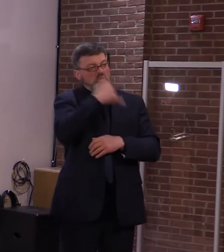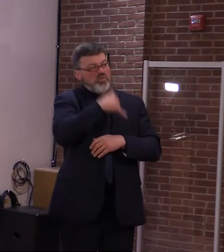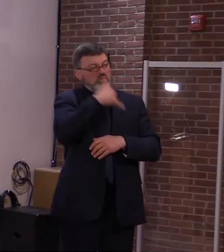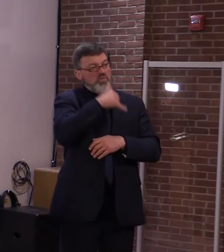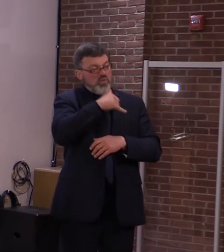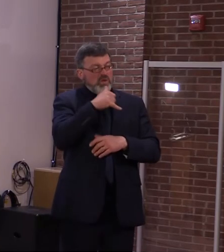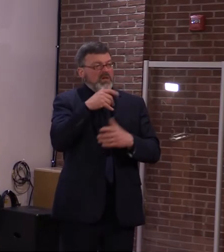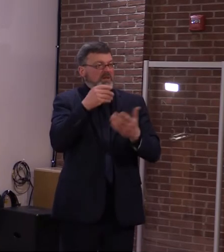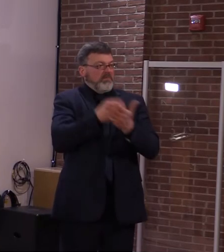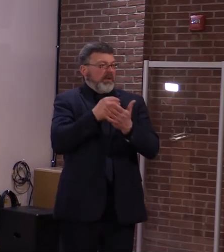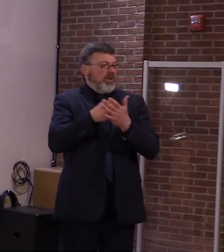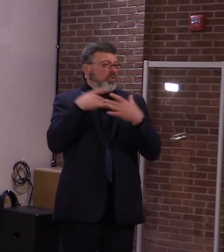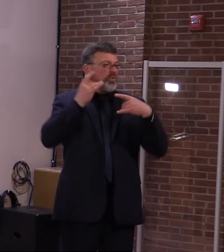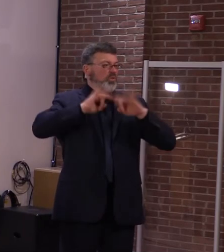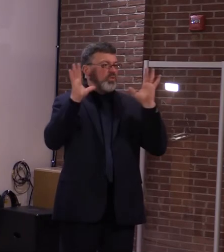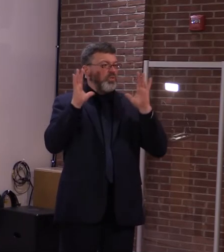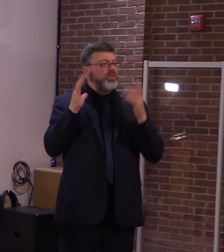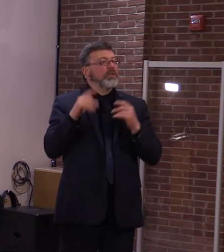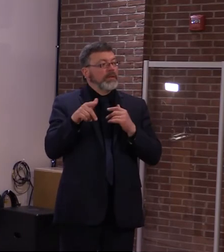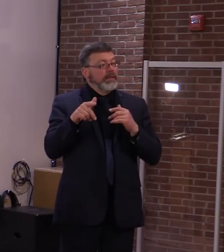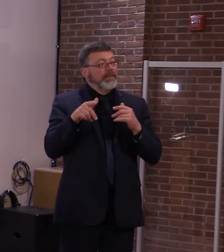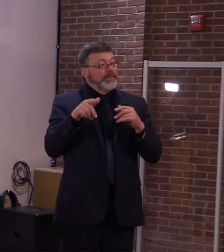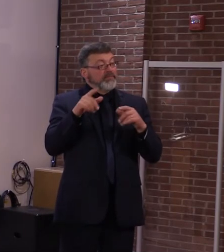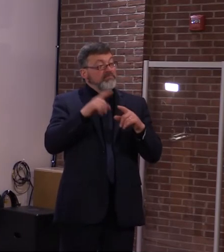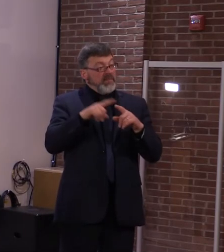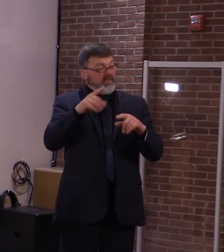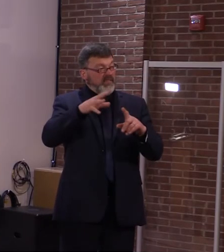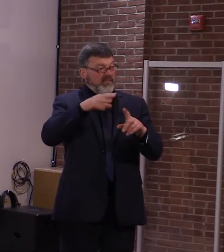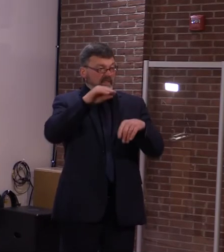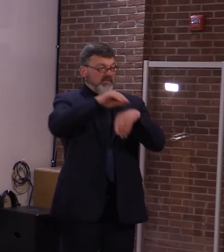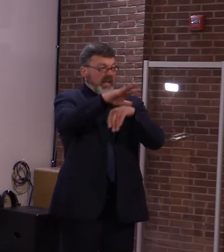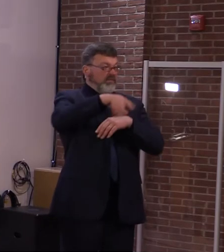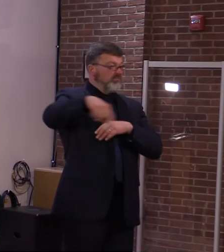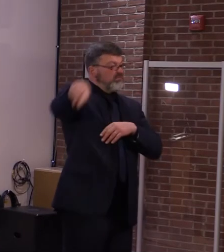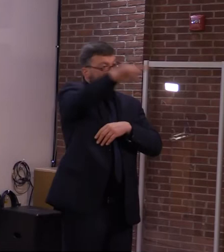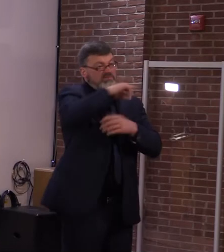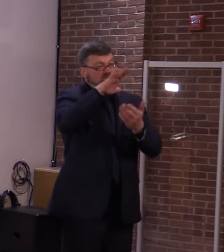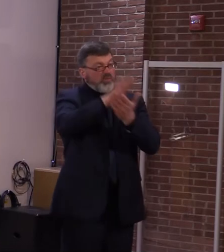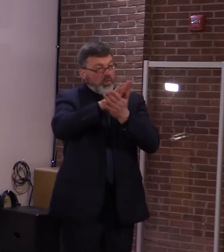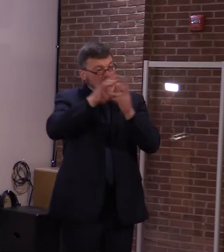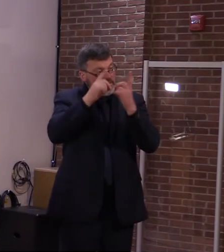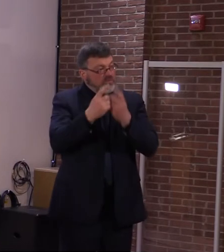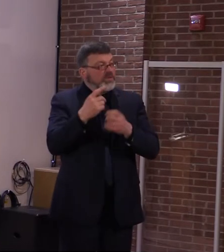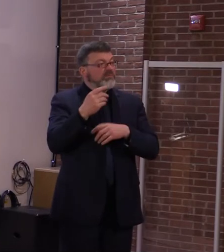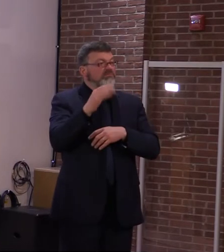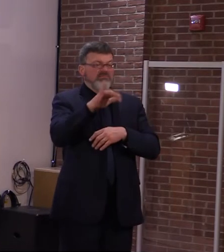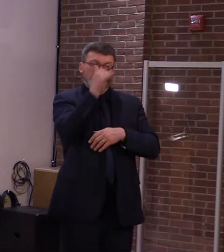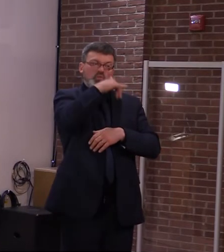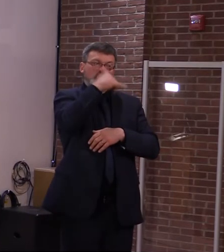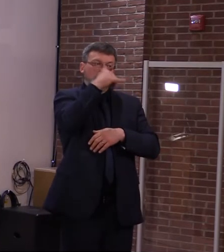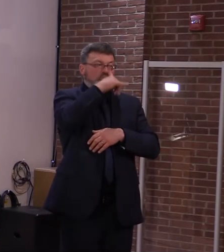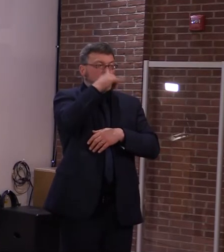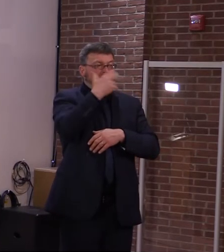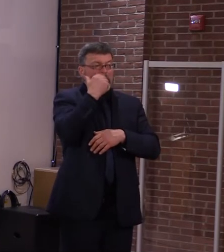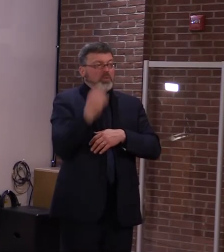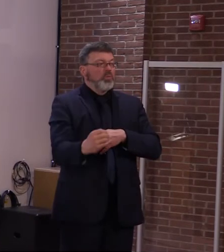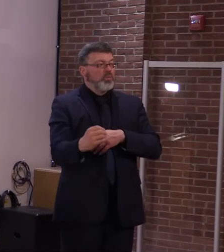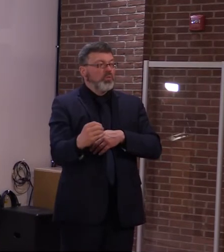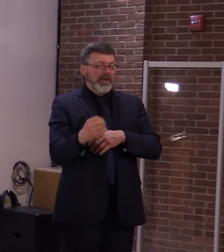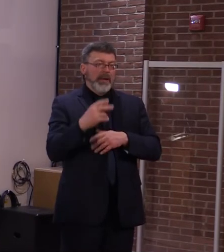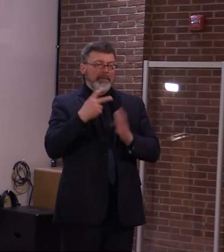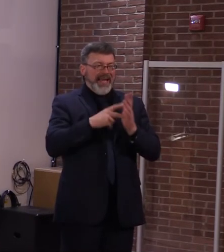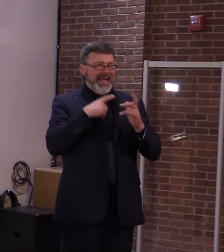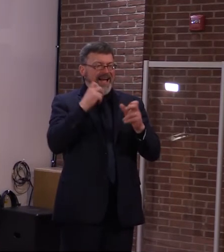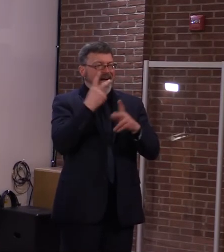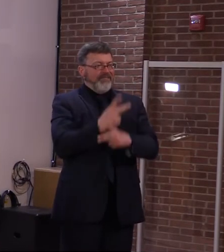and the impacts on different districts is going to be significant, so it's going to require some thoughtful effort on the part of the General Assembly to create a